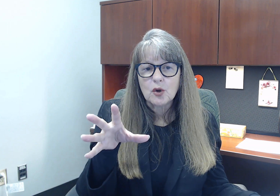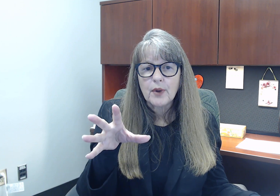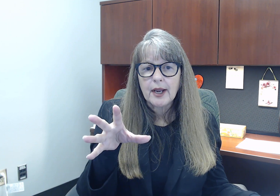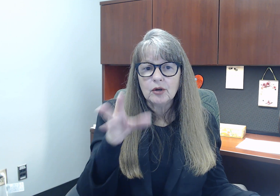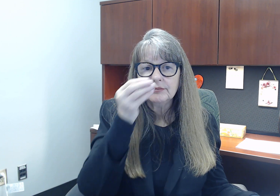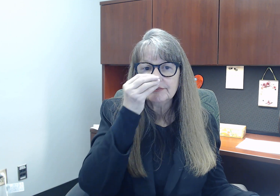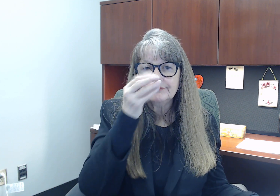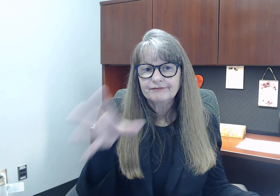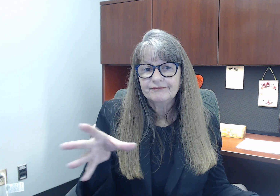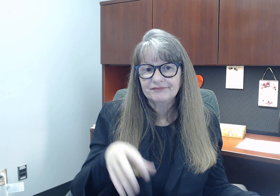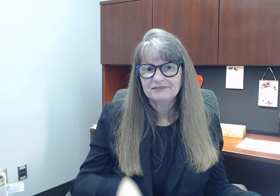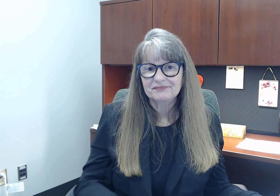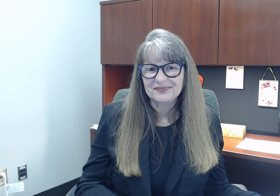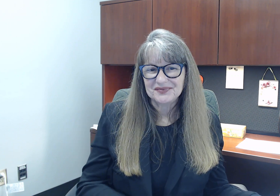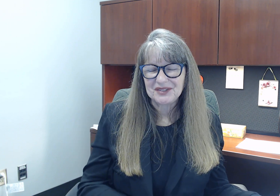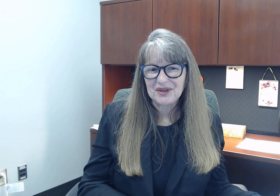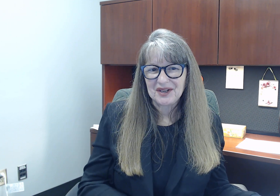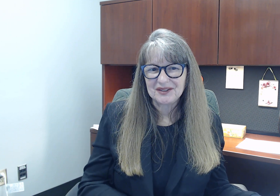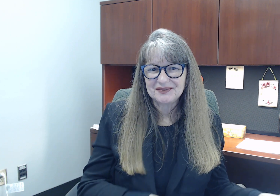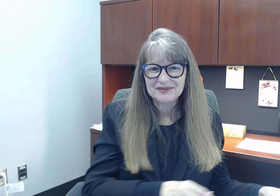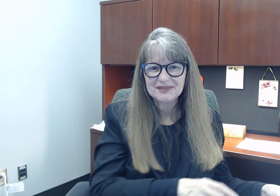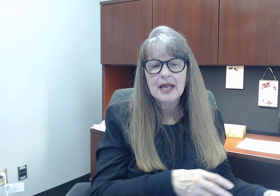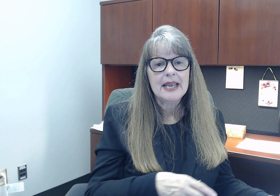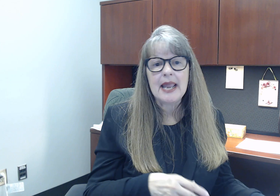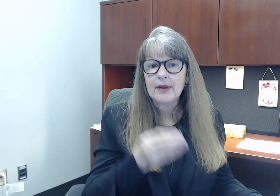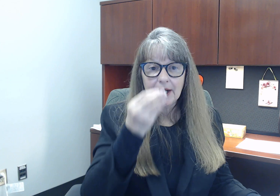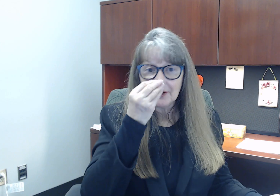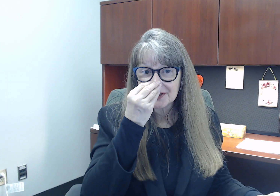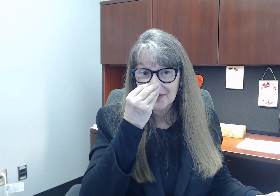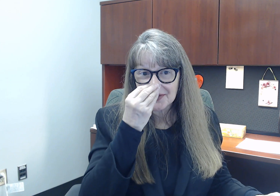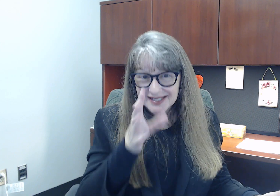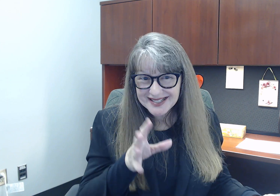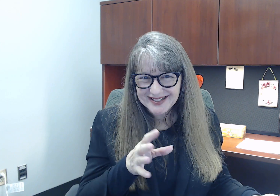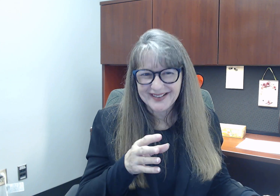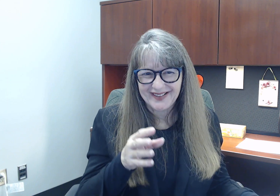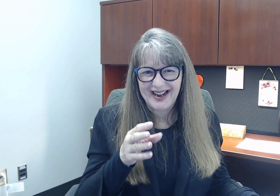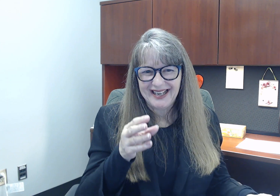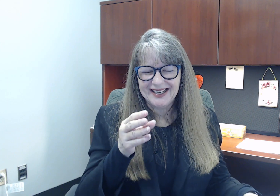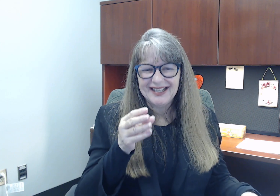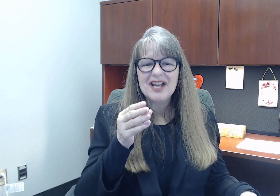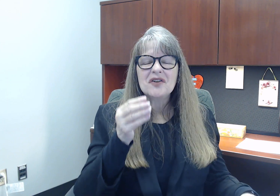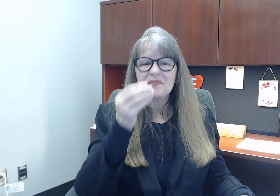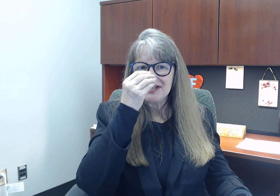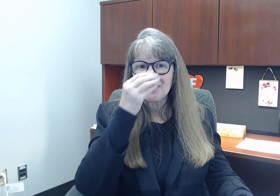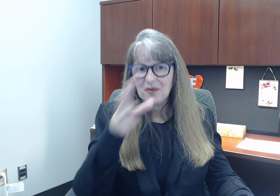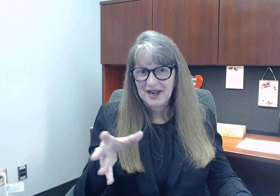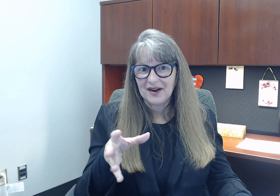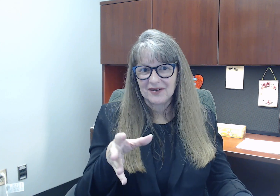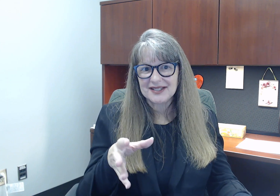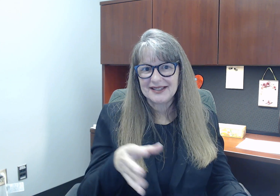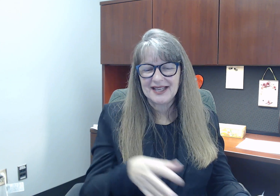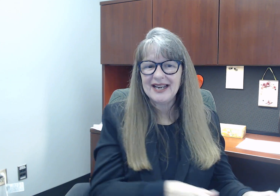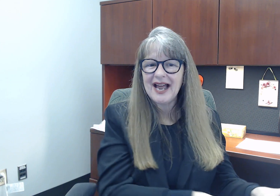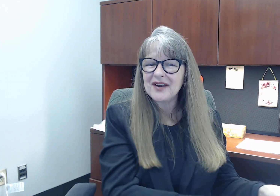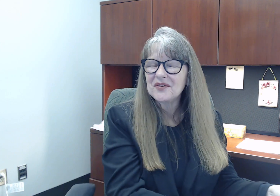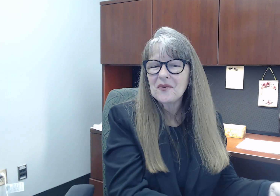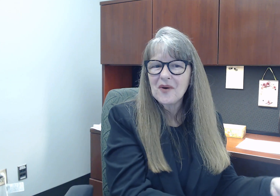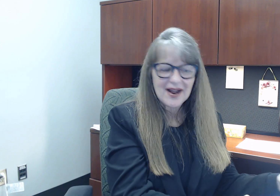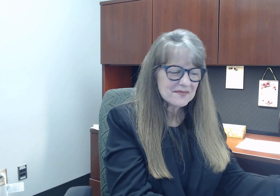don't care. Don't care. Now, care is not this, right? But don't care is like that. And I don't know why, because